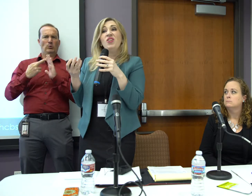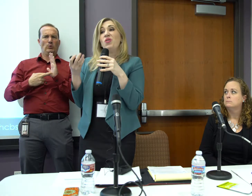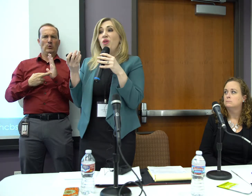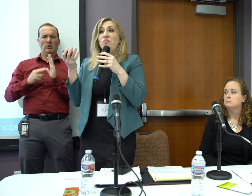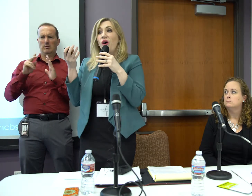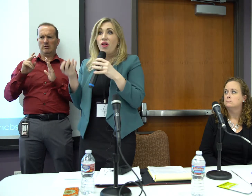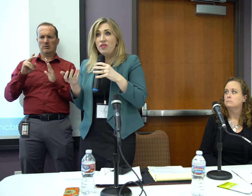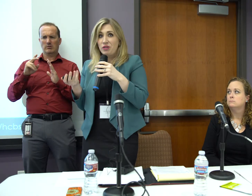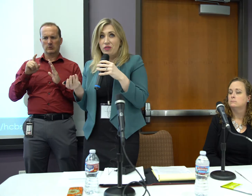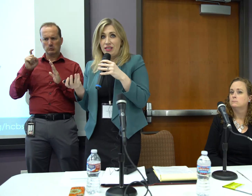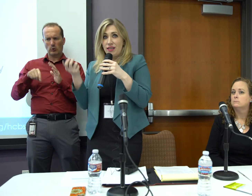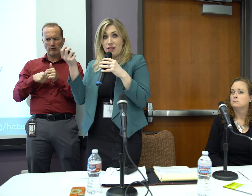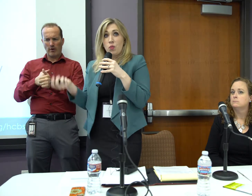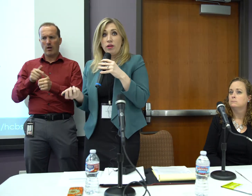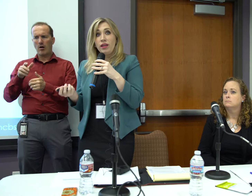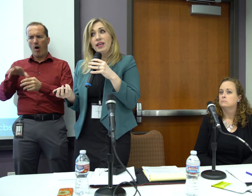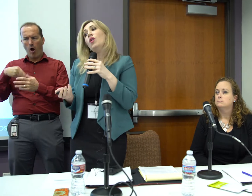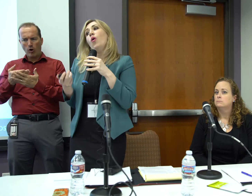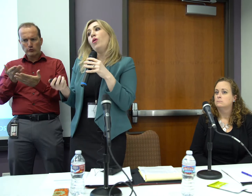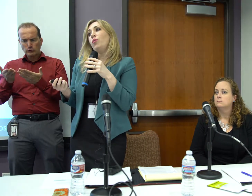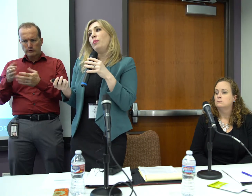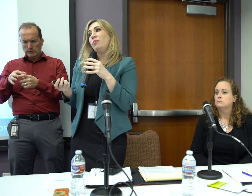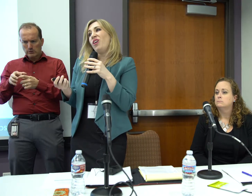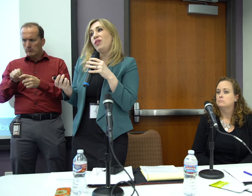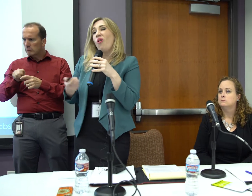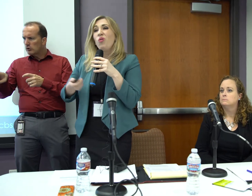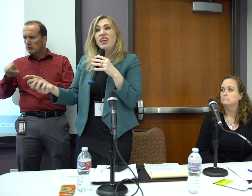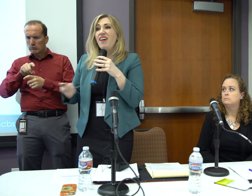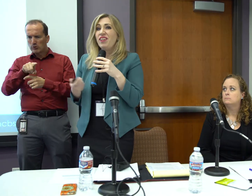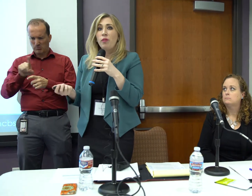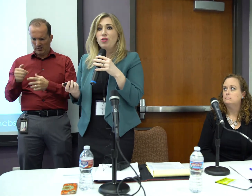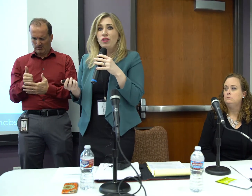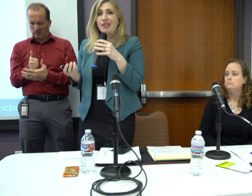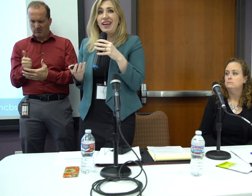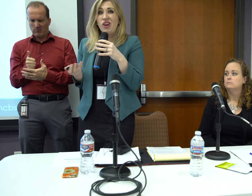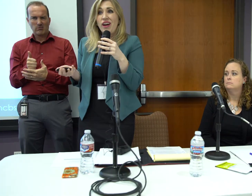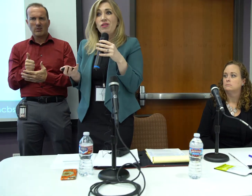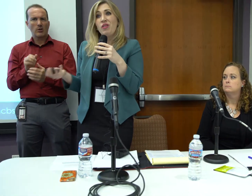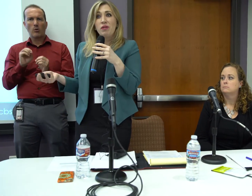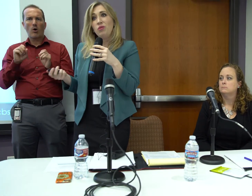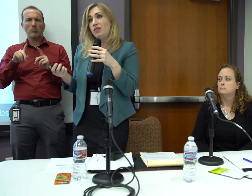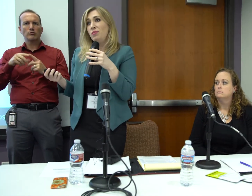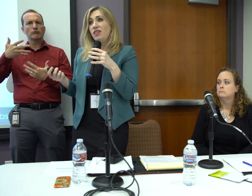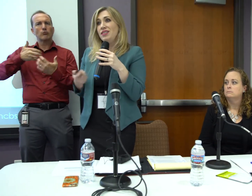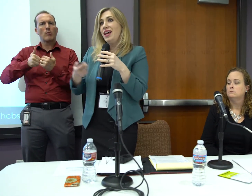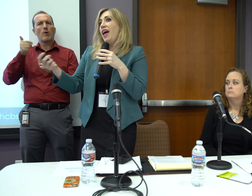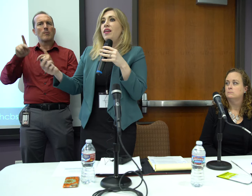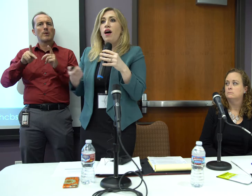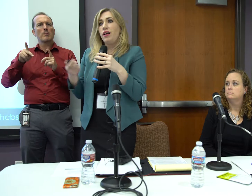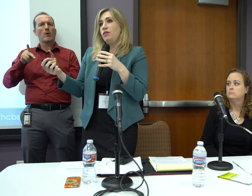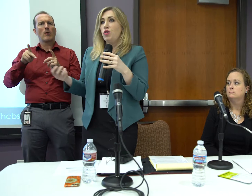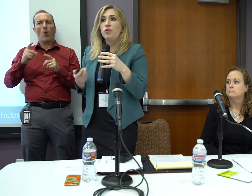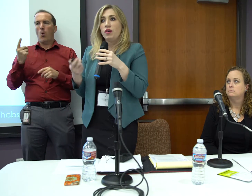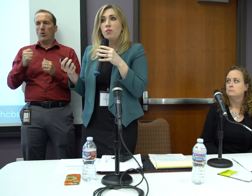receiving, all of their services in one place, or where people are really only having an opportunity to interact with other people with disabilities